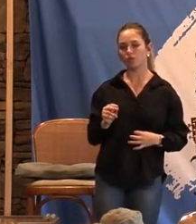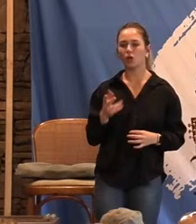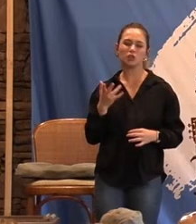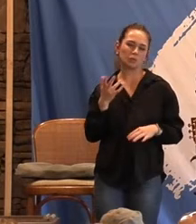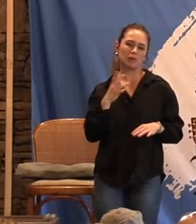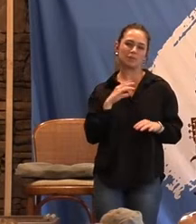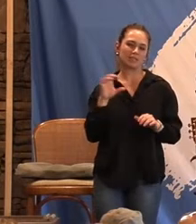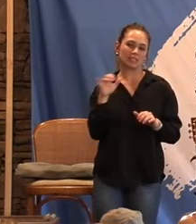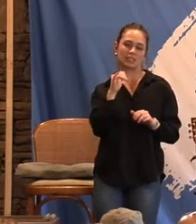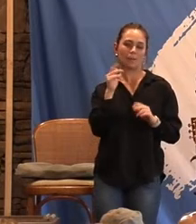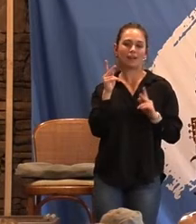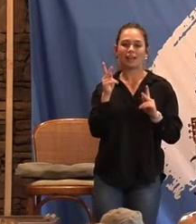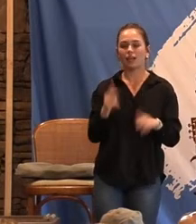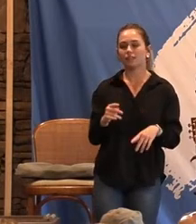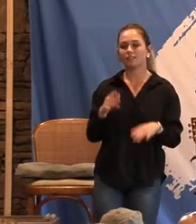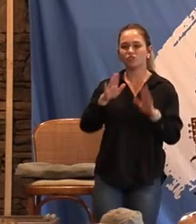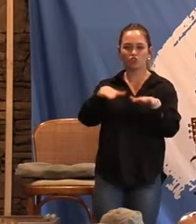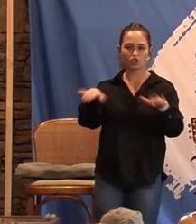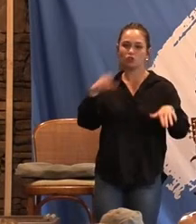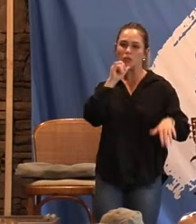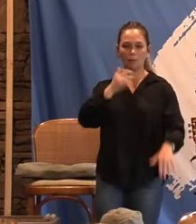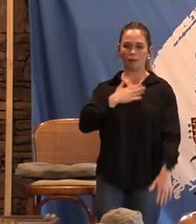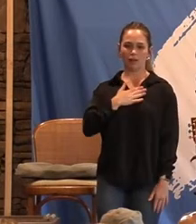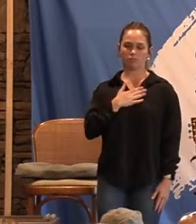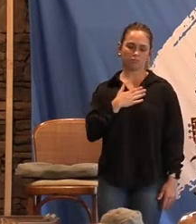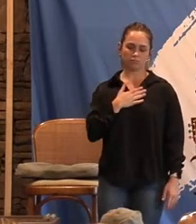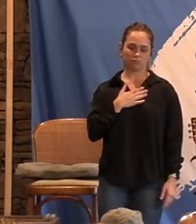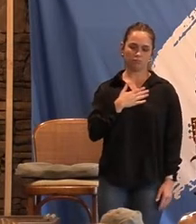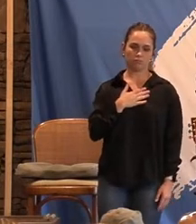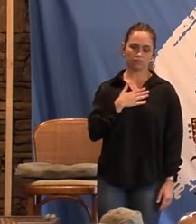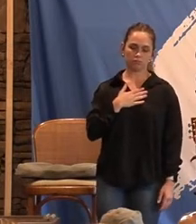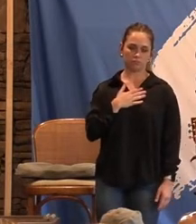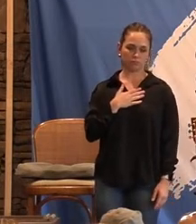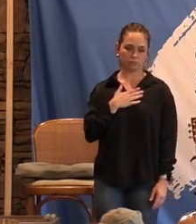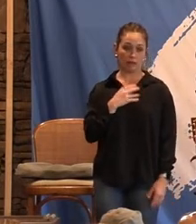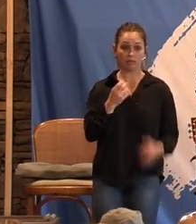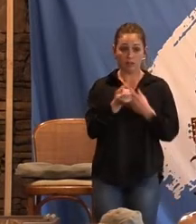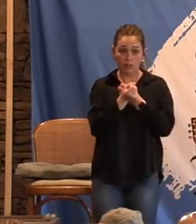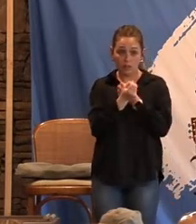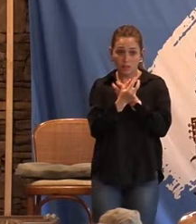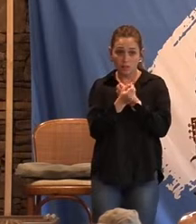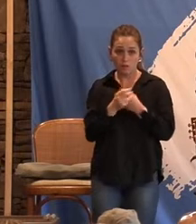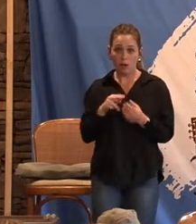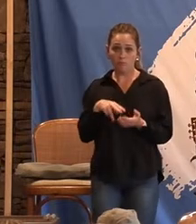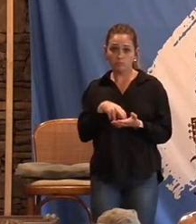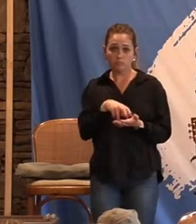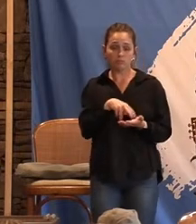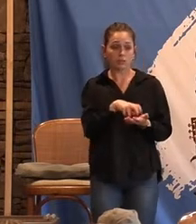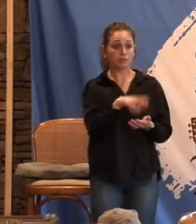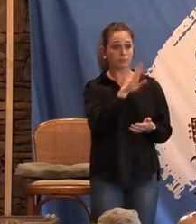mean somebody else's children, not mine. And then here comes the little rabbit, Miss Nana.